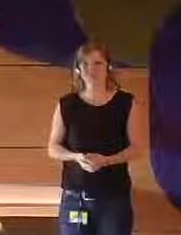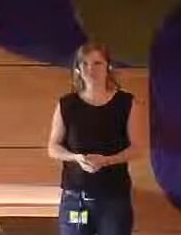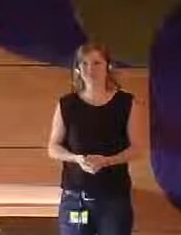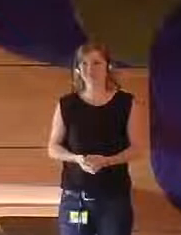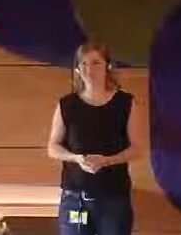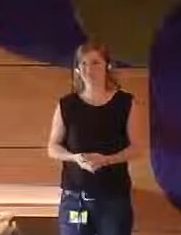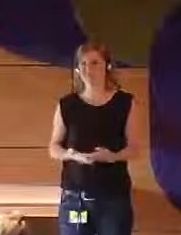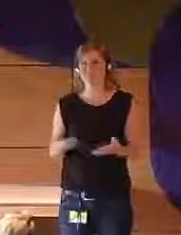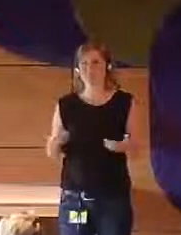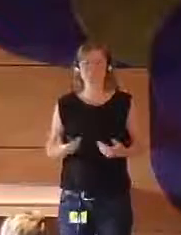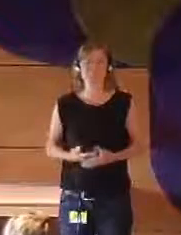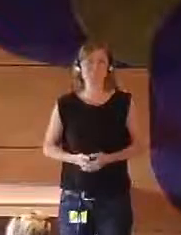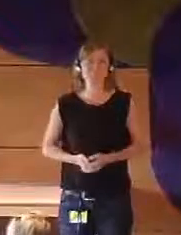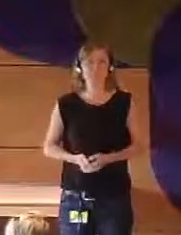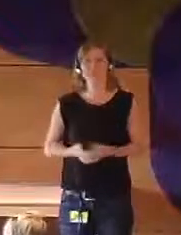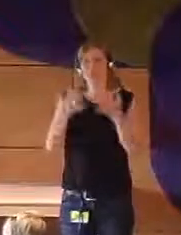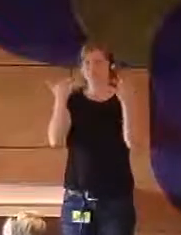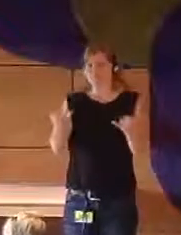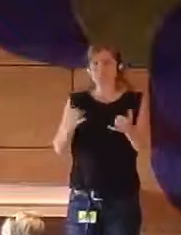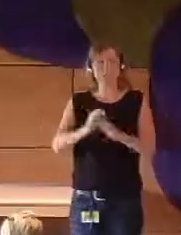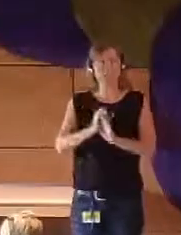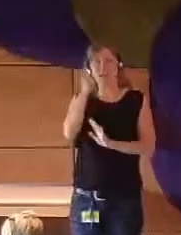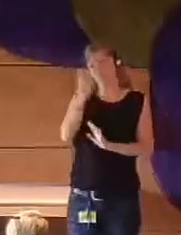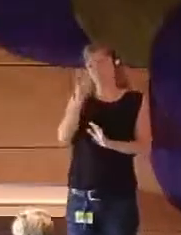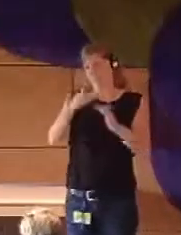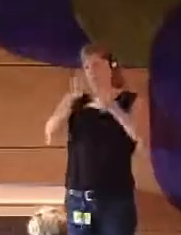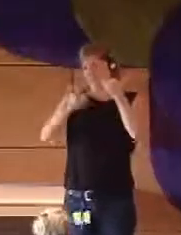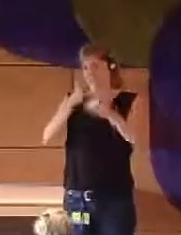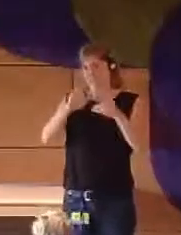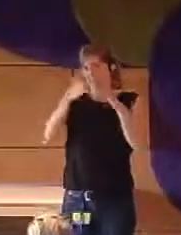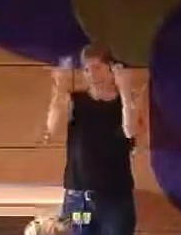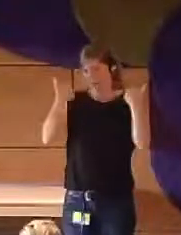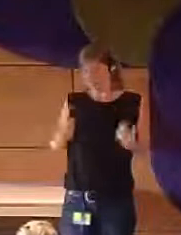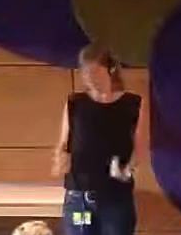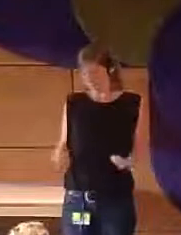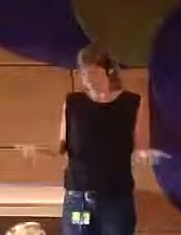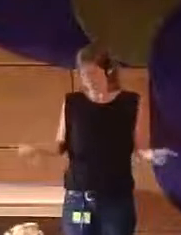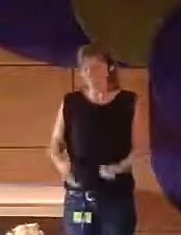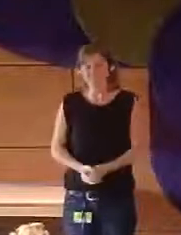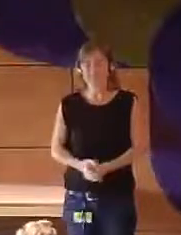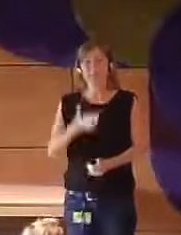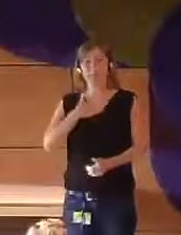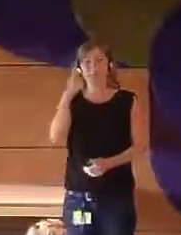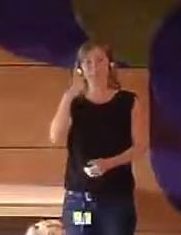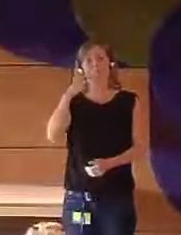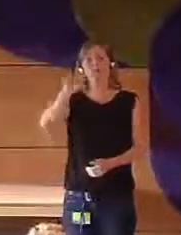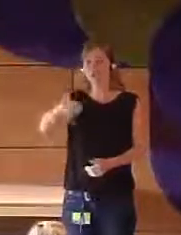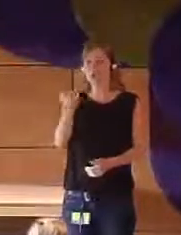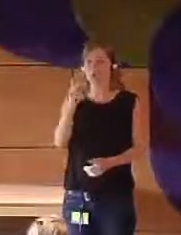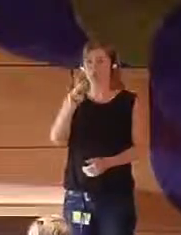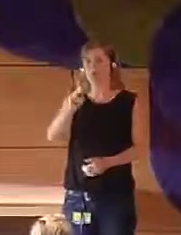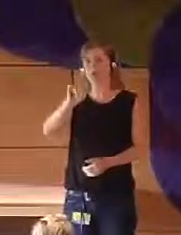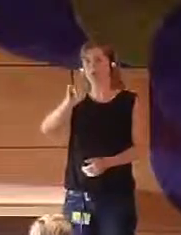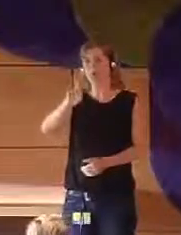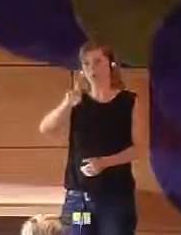So I'll tell you a little bit about myself. So my name is Jeremy Kirk, and I